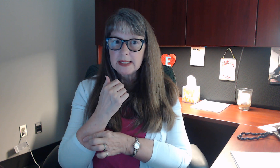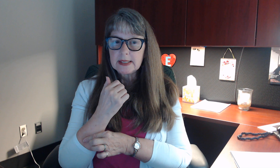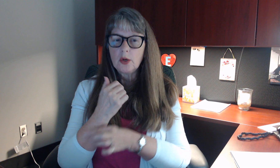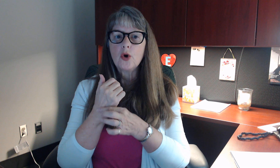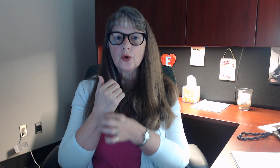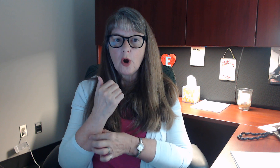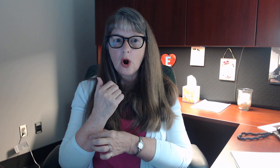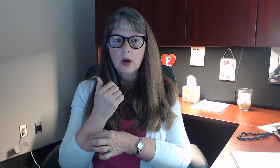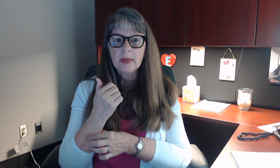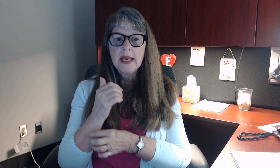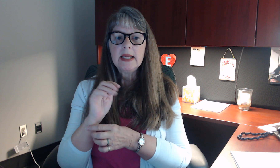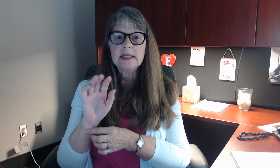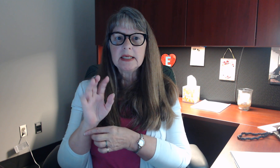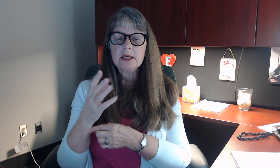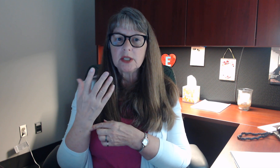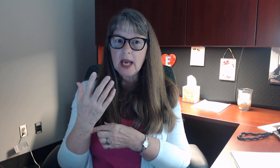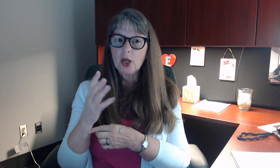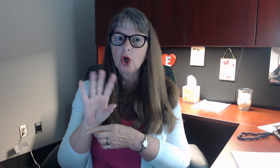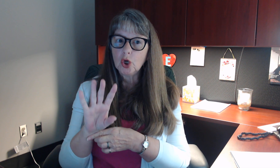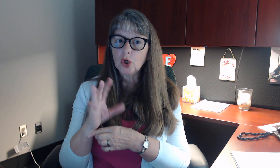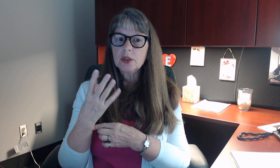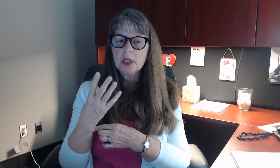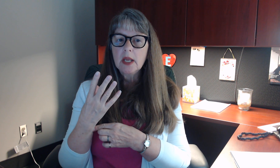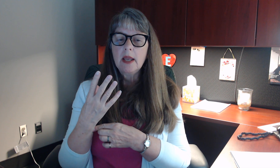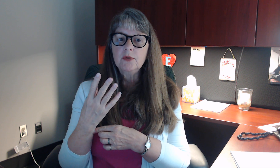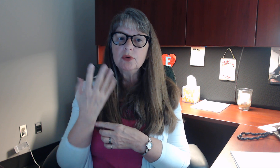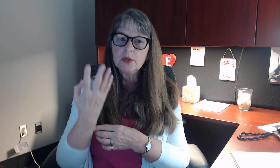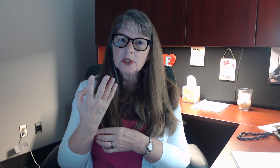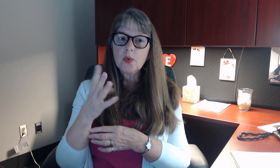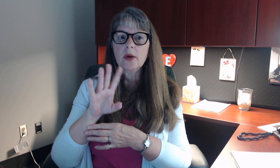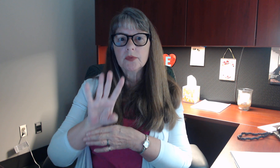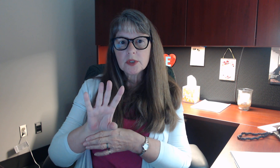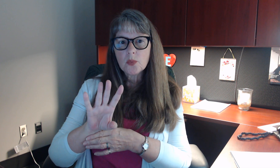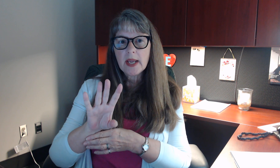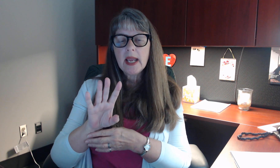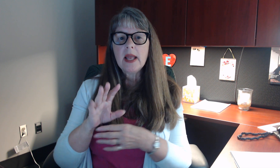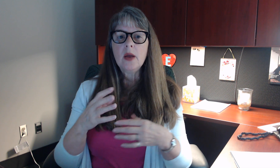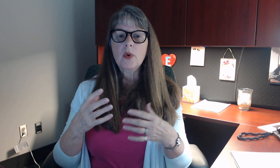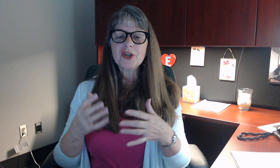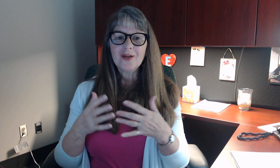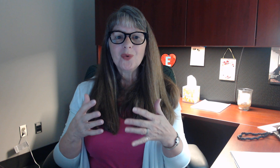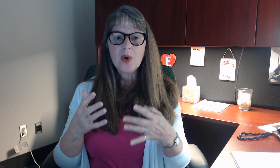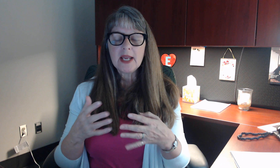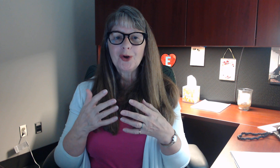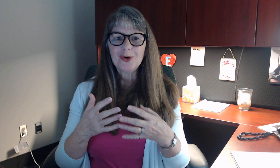wrist or your arm. Does it kind of hurt if you do it this way or this way? And whichever way it hurts, do